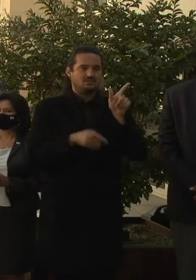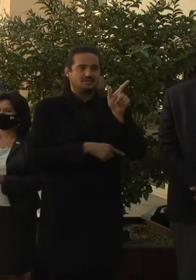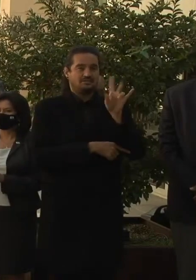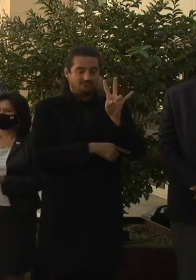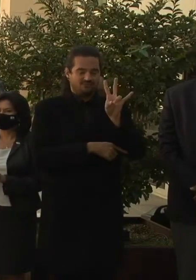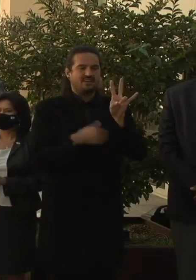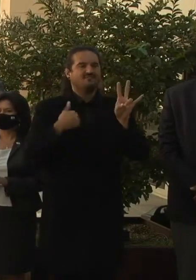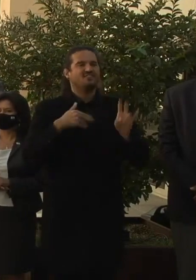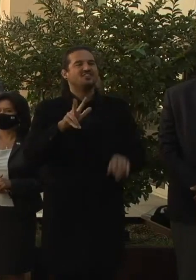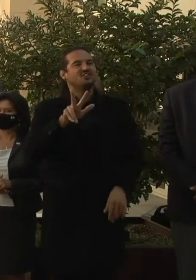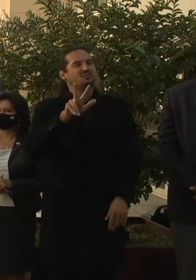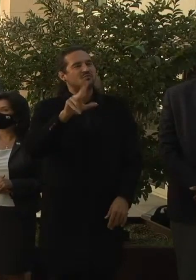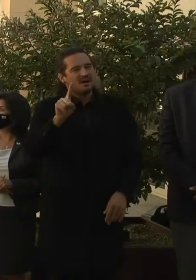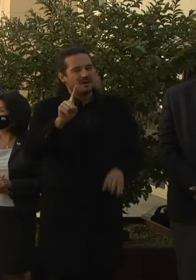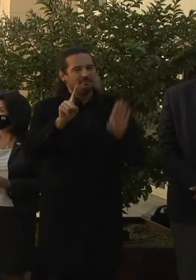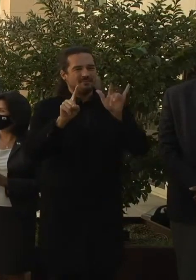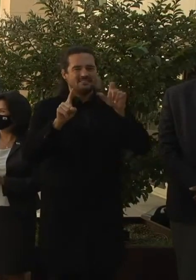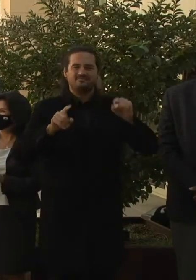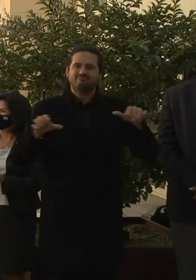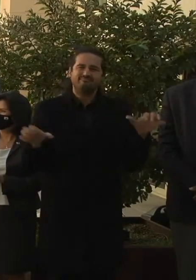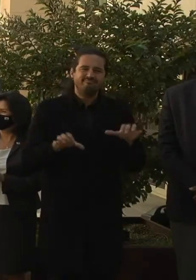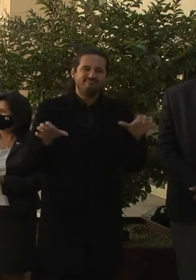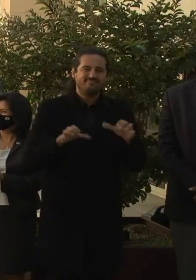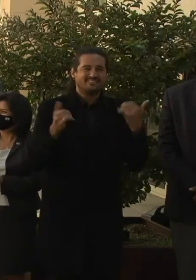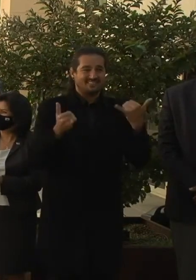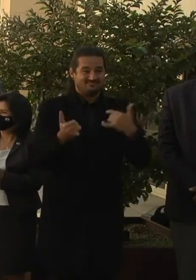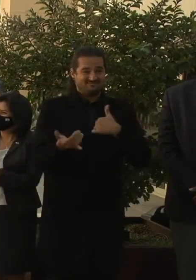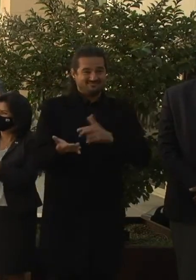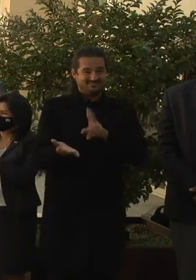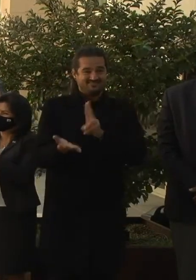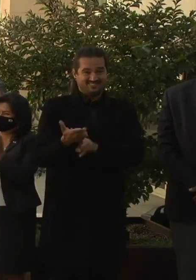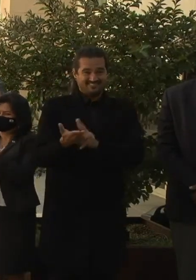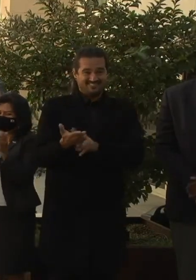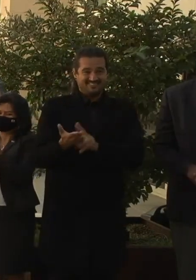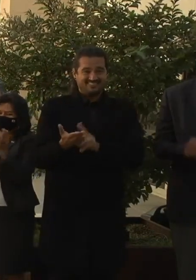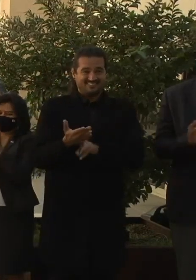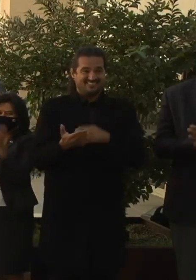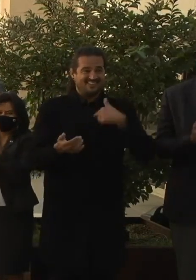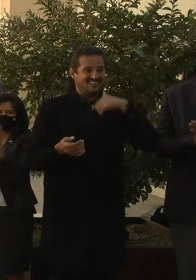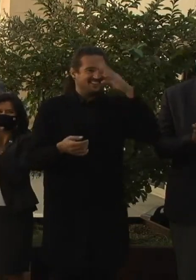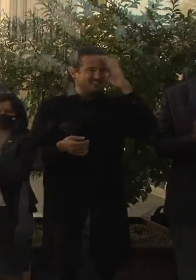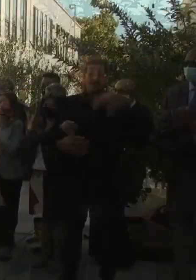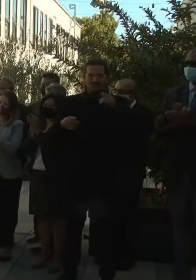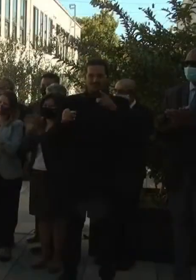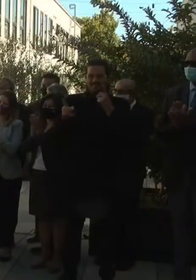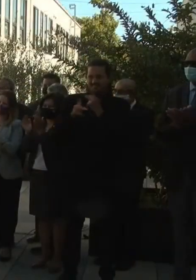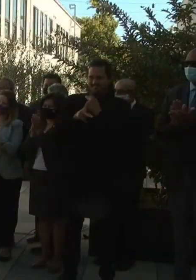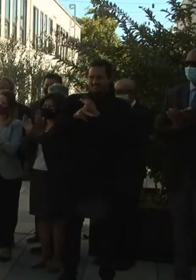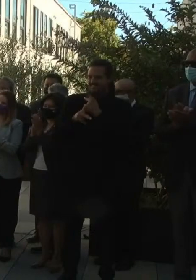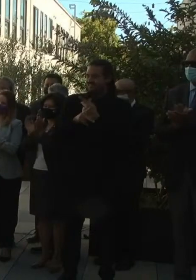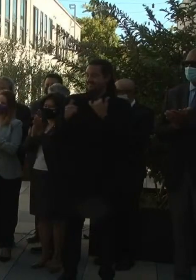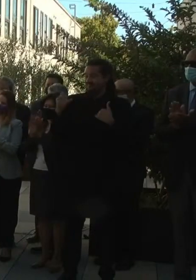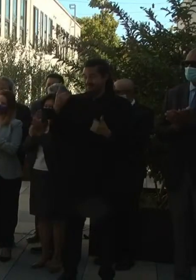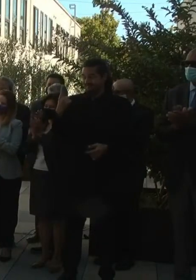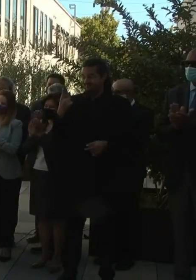just quickly sign. I know you're doing the math. That was 1,